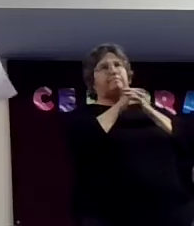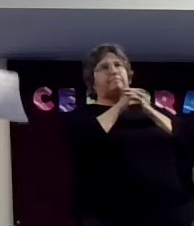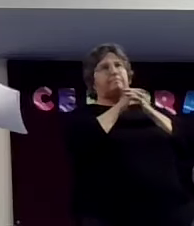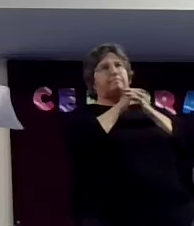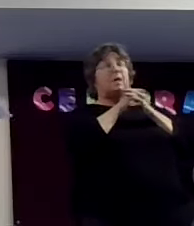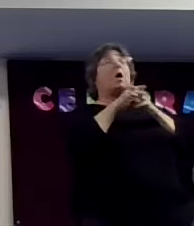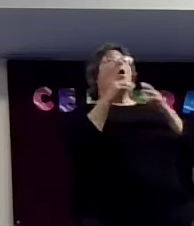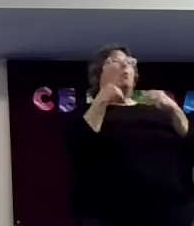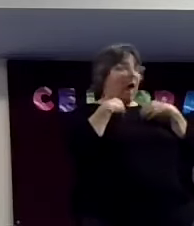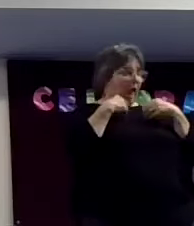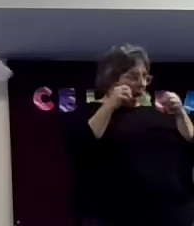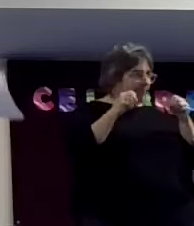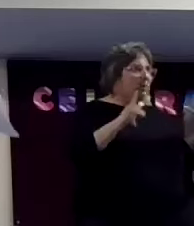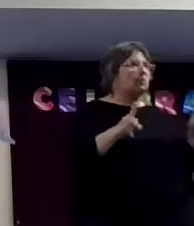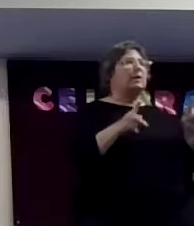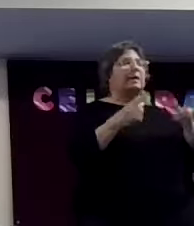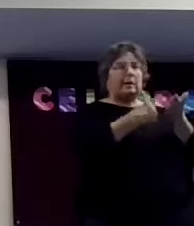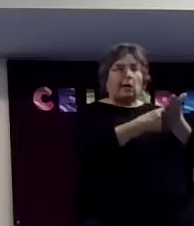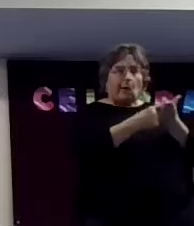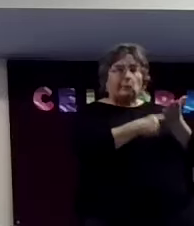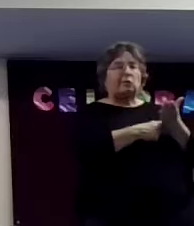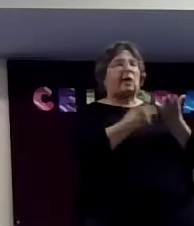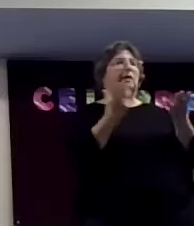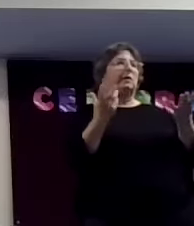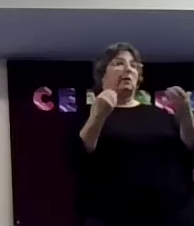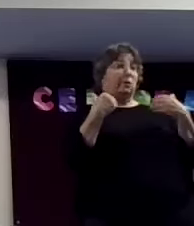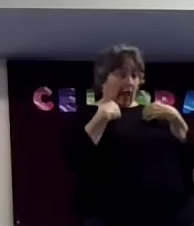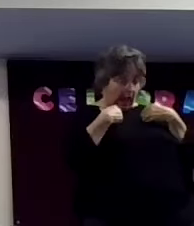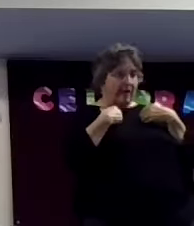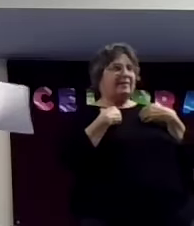there were opportunities to negotiate and talk,